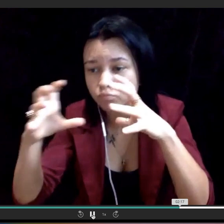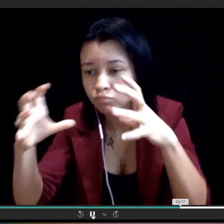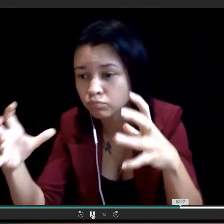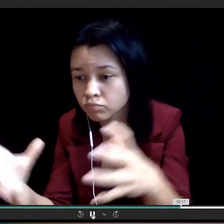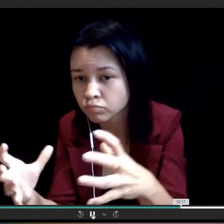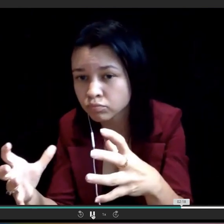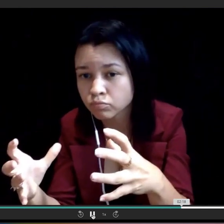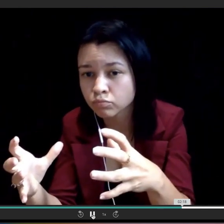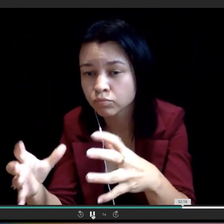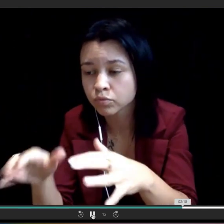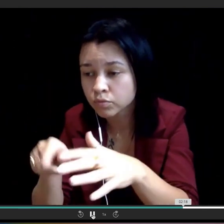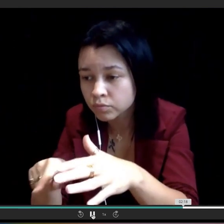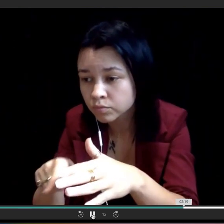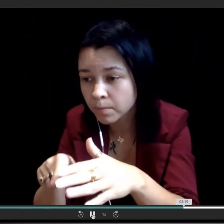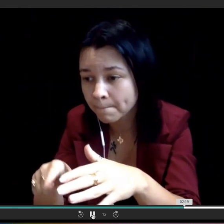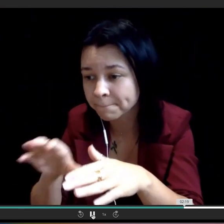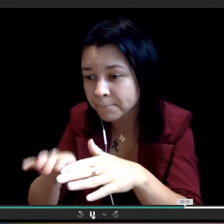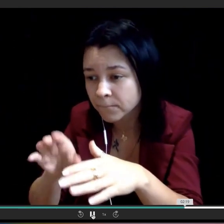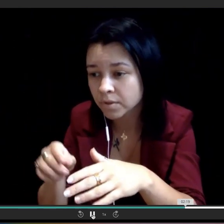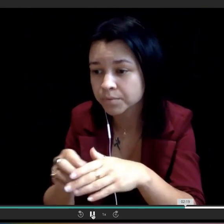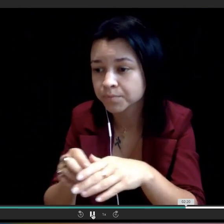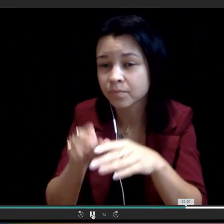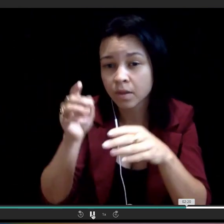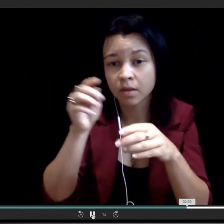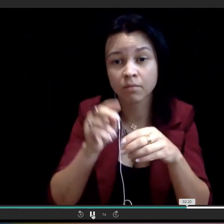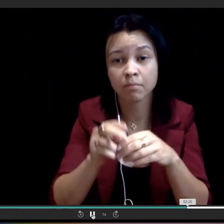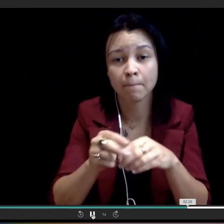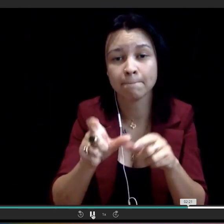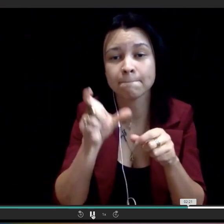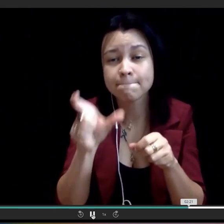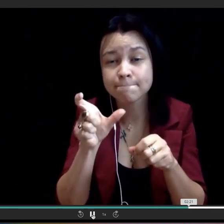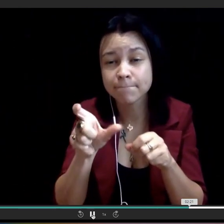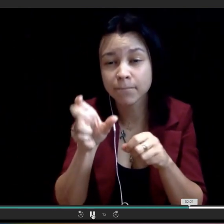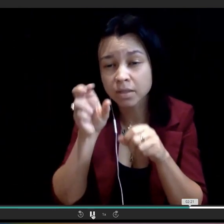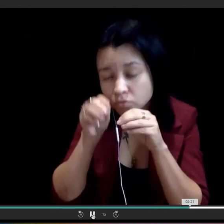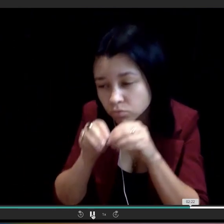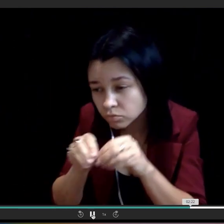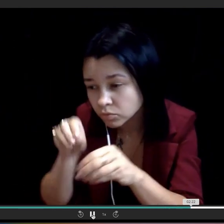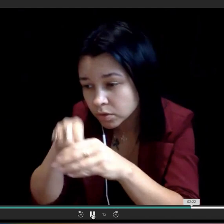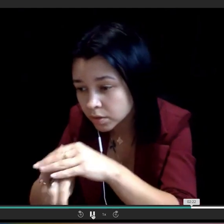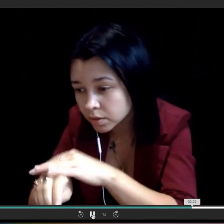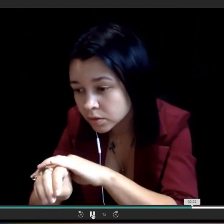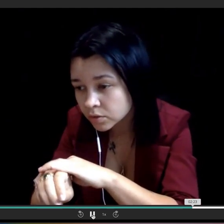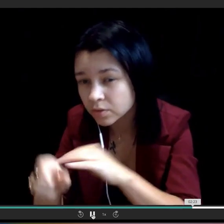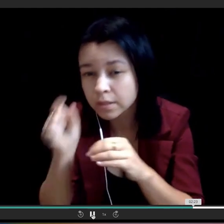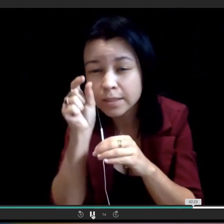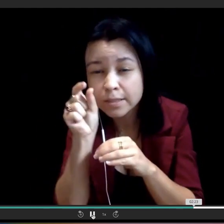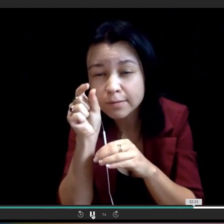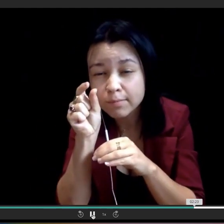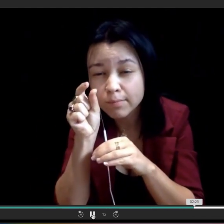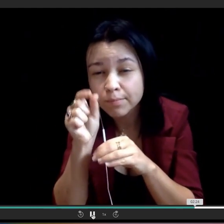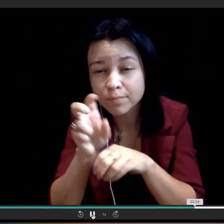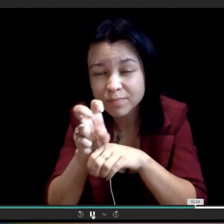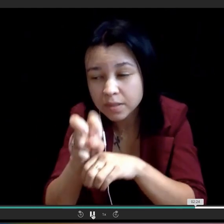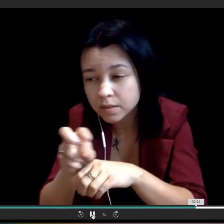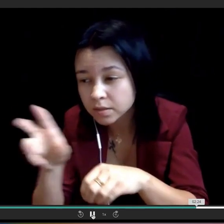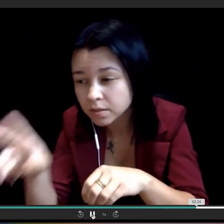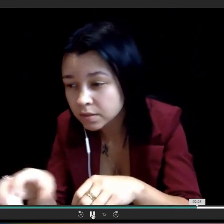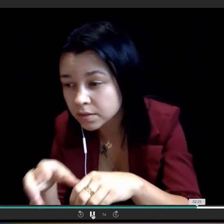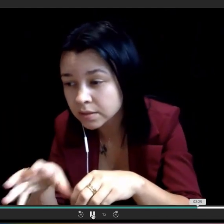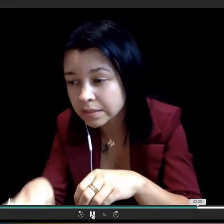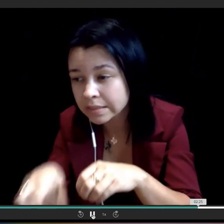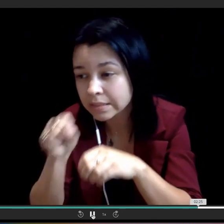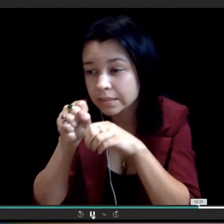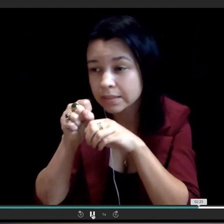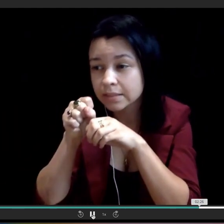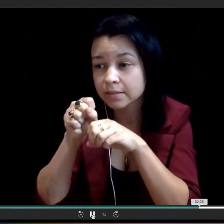take little bits and put them into a garden, which is like a ball with lots of passages in it. And the very smallest ants,